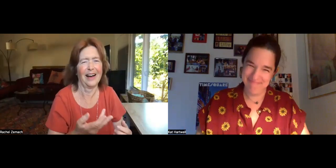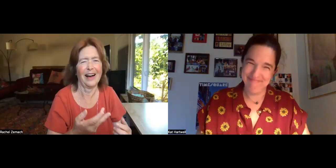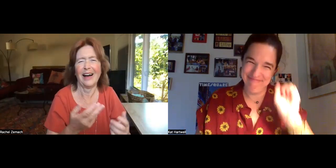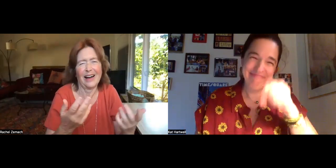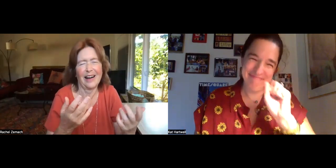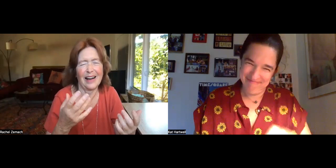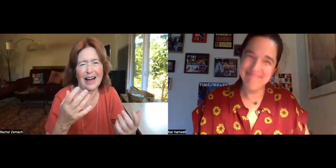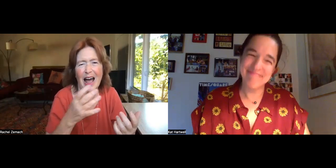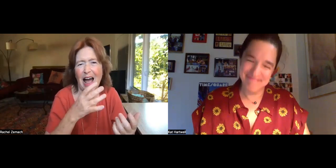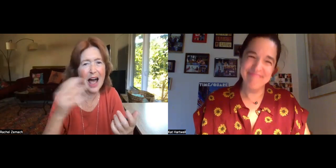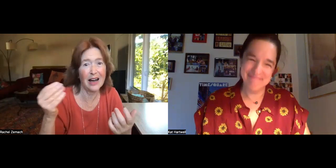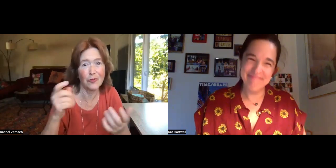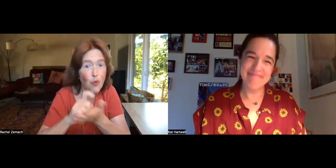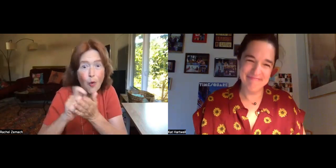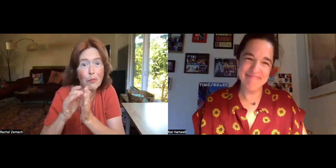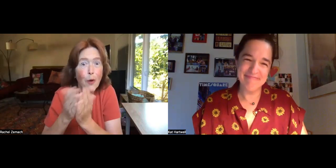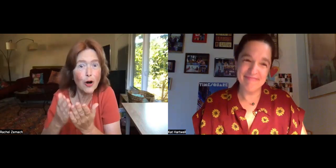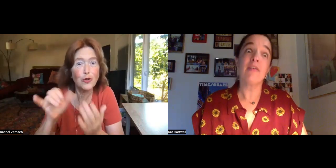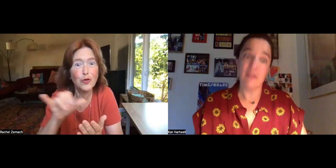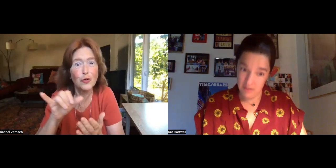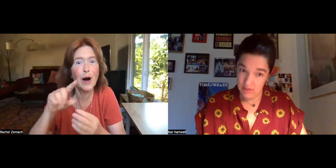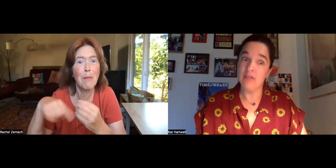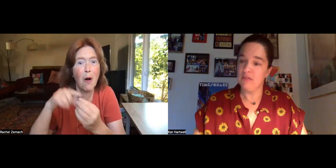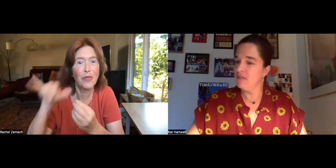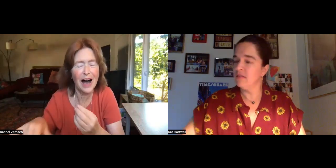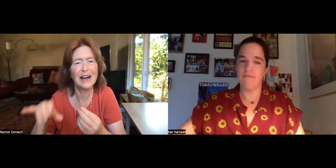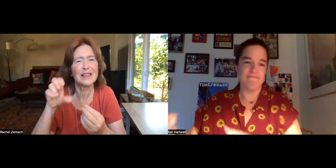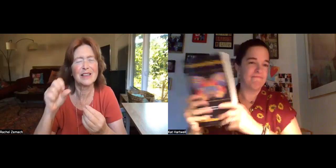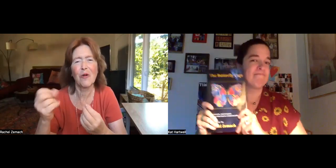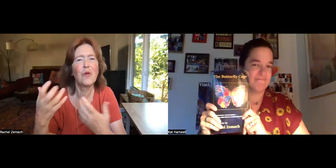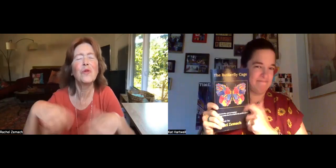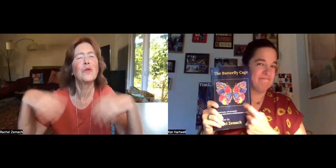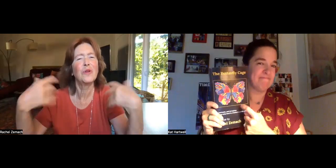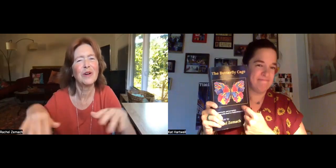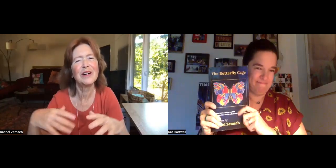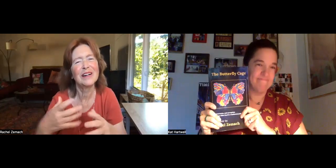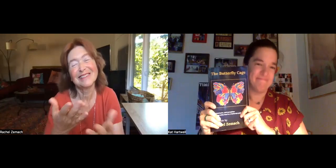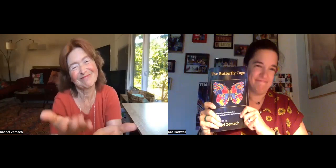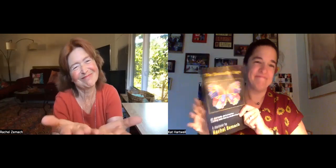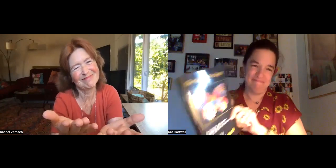And wrote book two about the